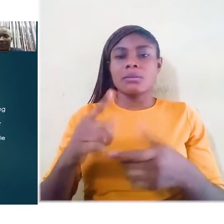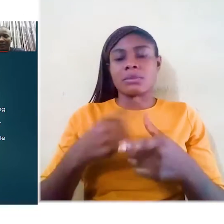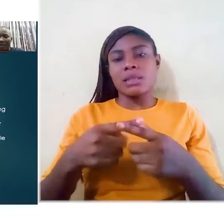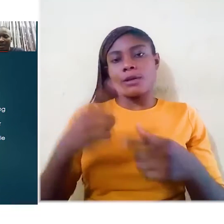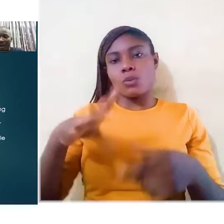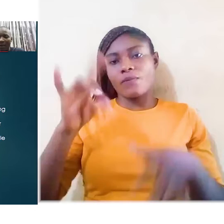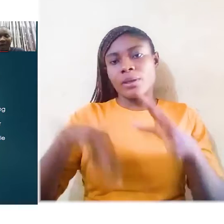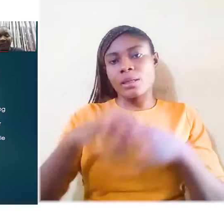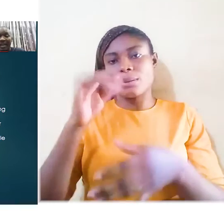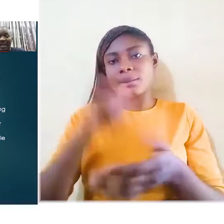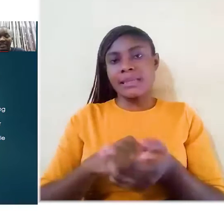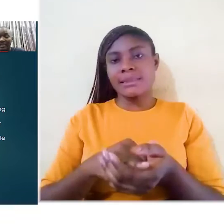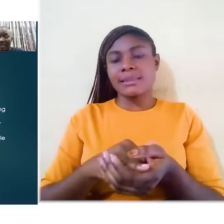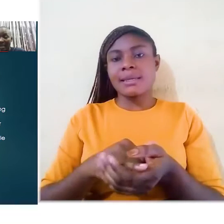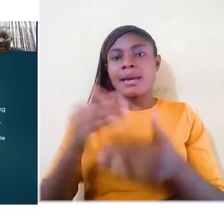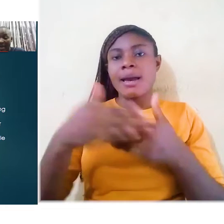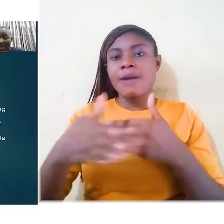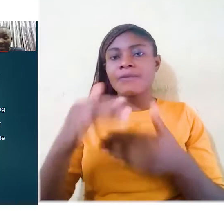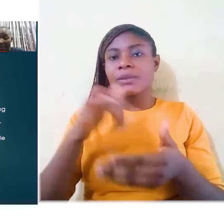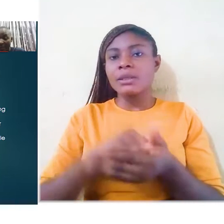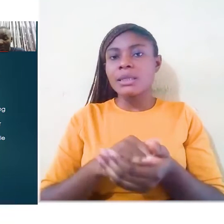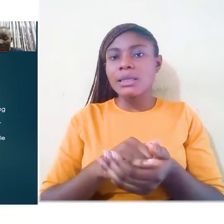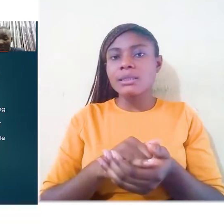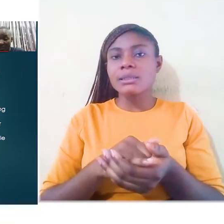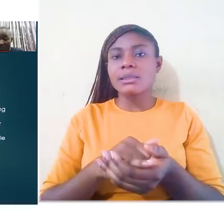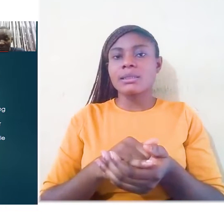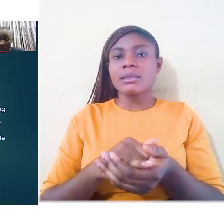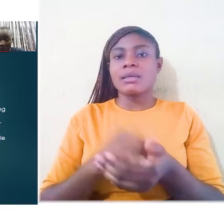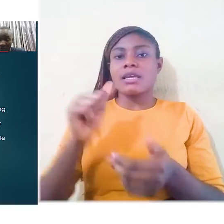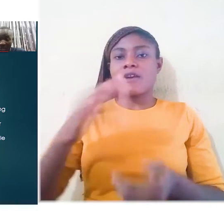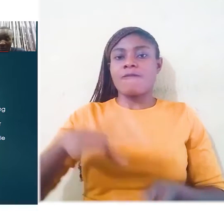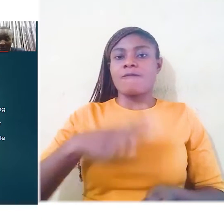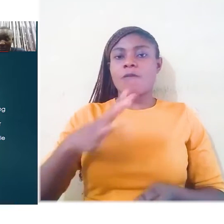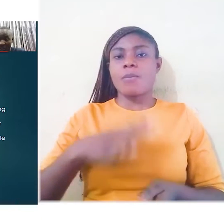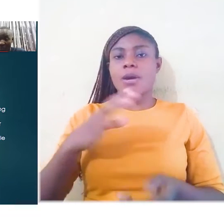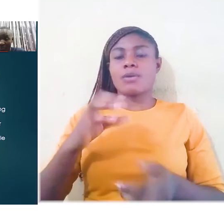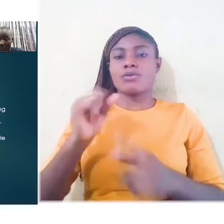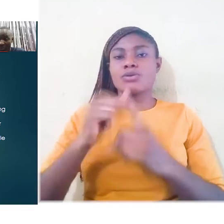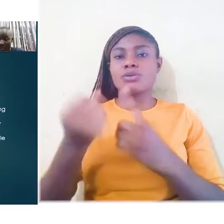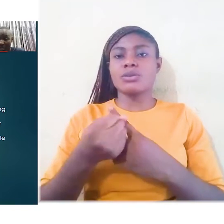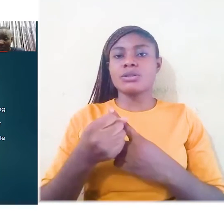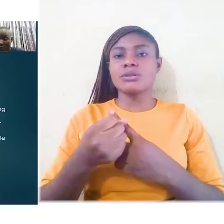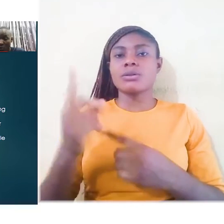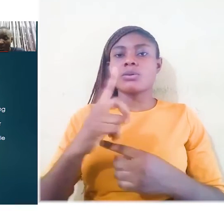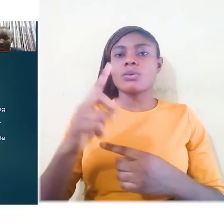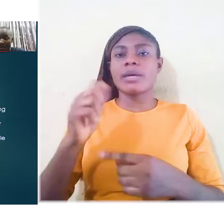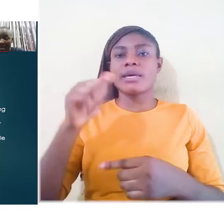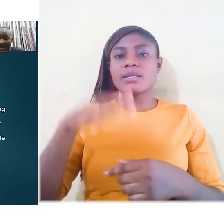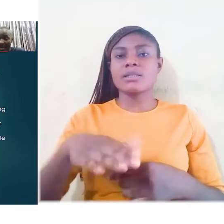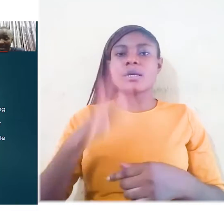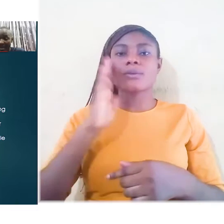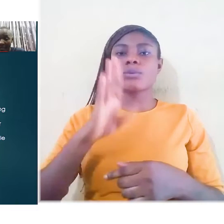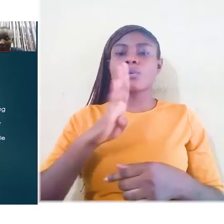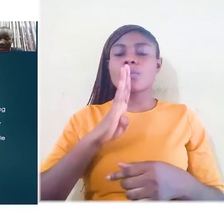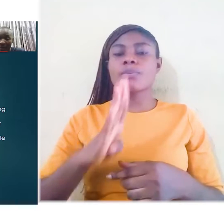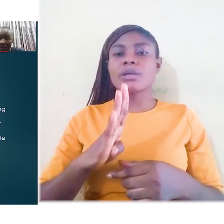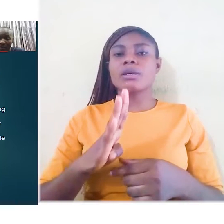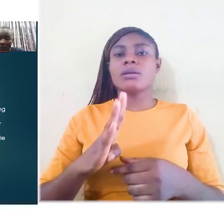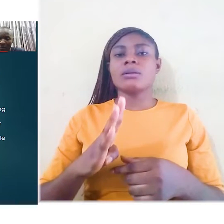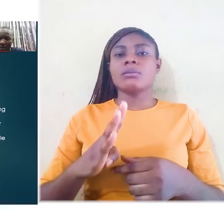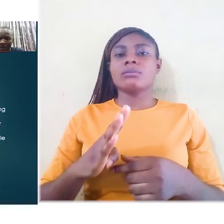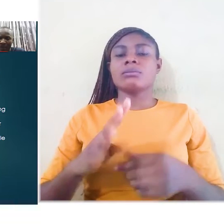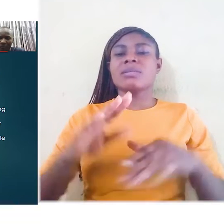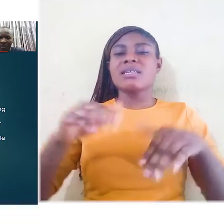if after that and at a formal situation where a child will be subjected to learning a new